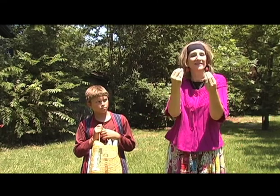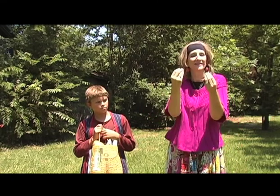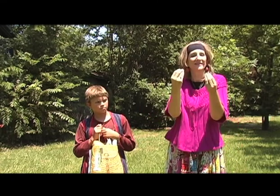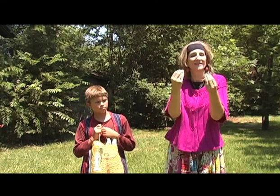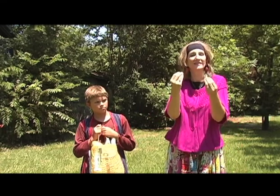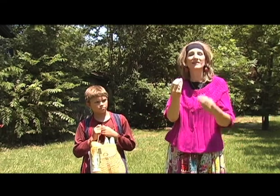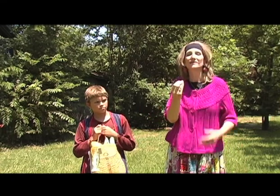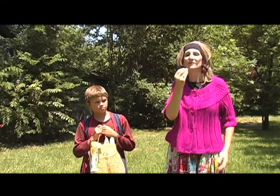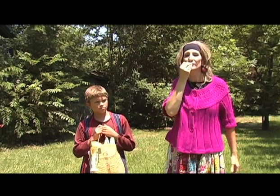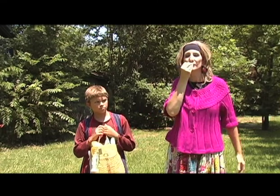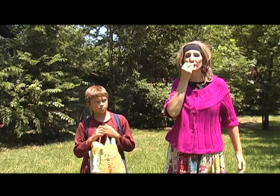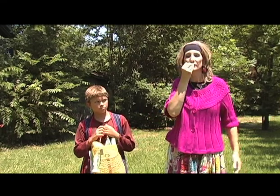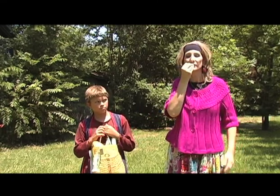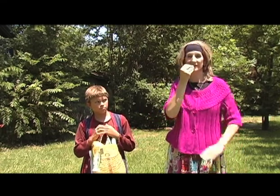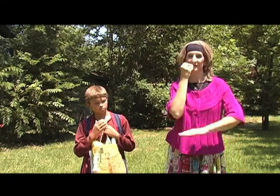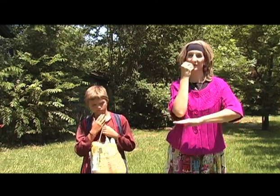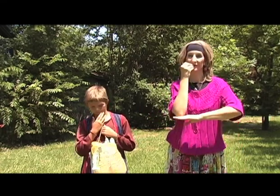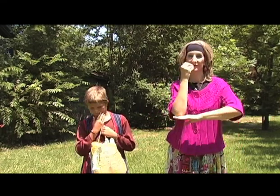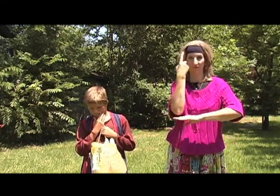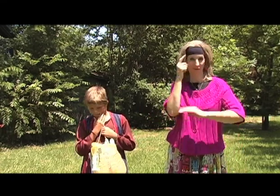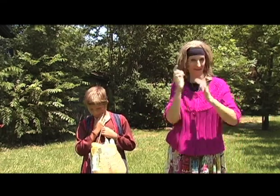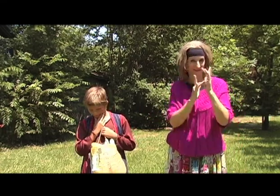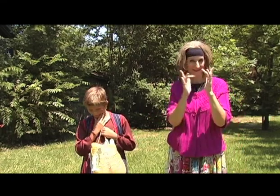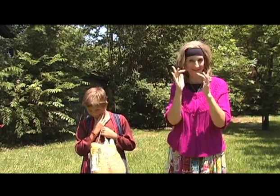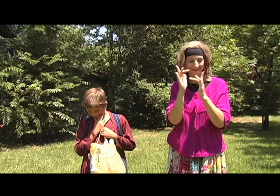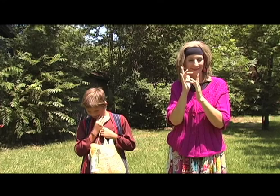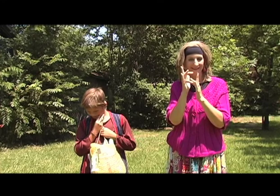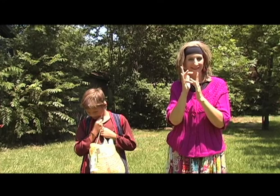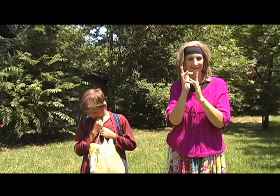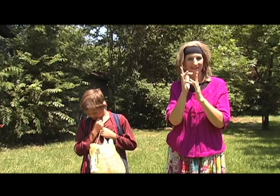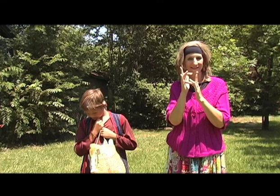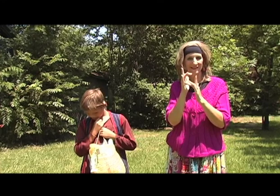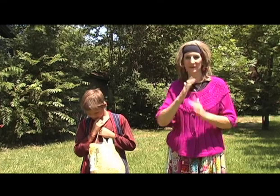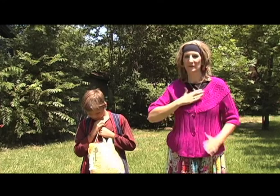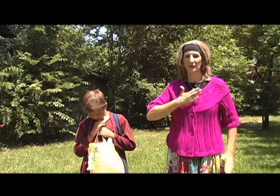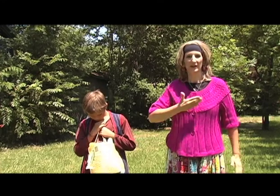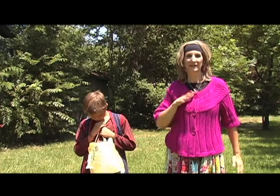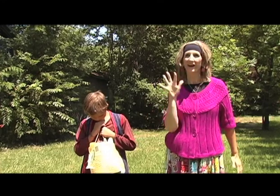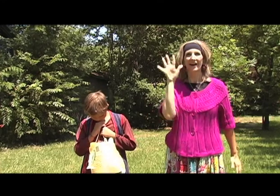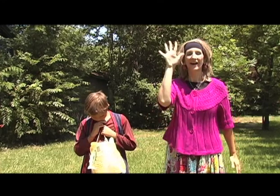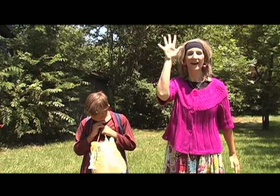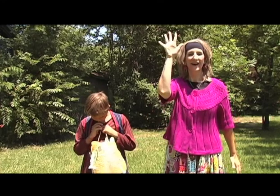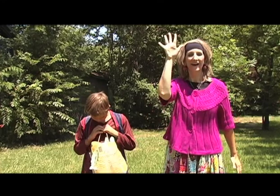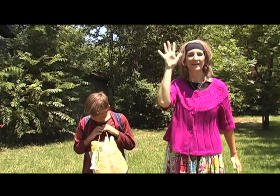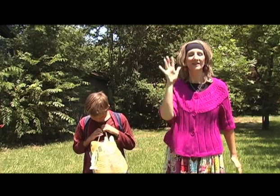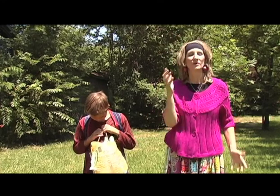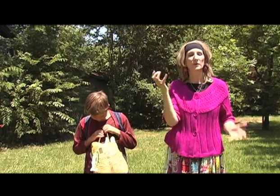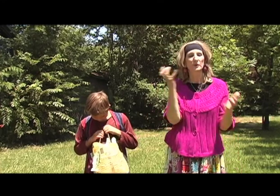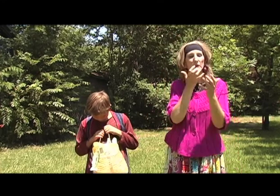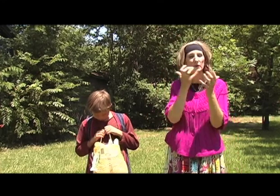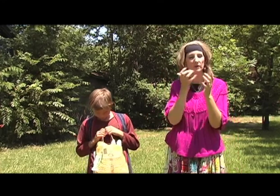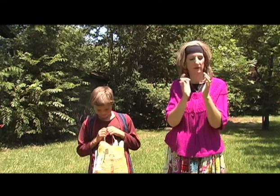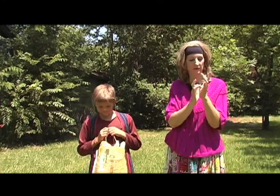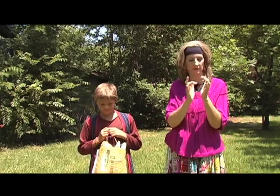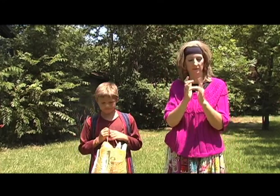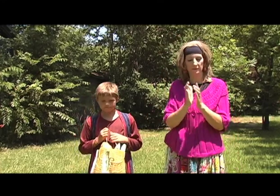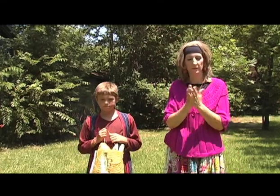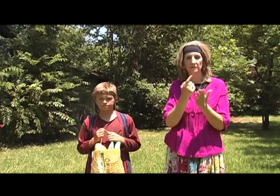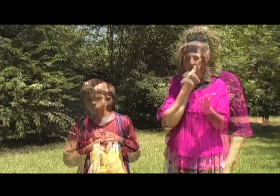He gave his food, he gave his lunch for Jesus. He willingly raised his hand.